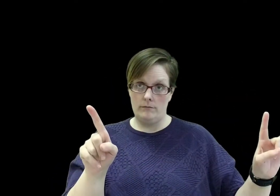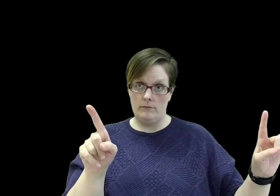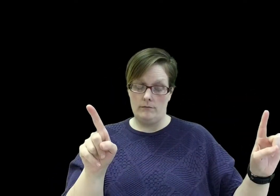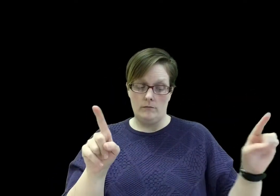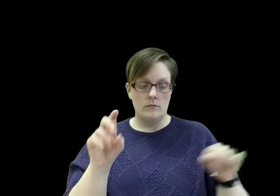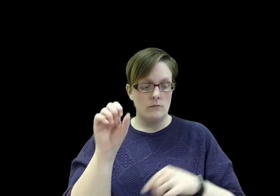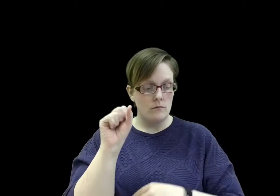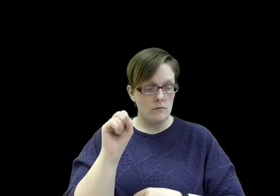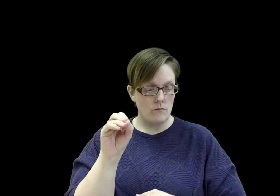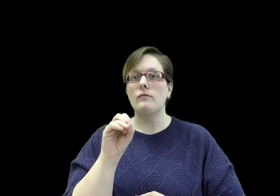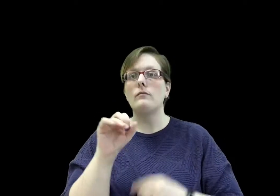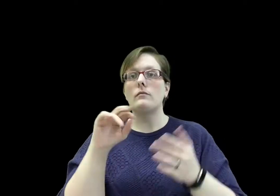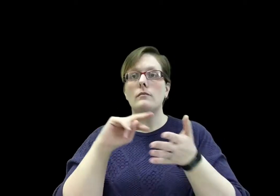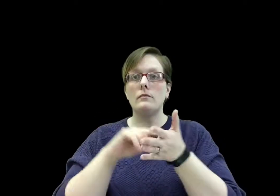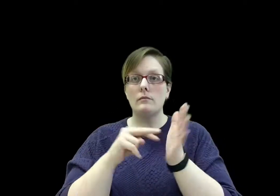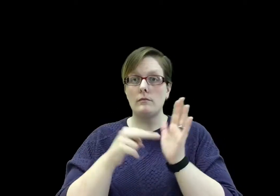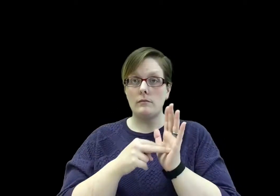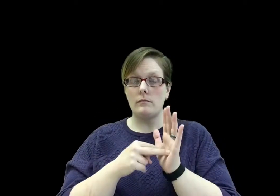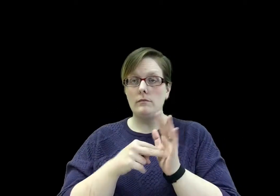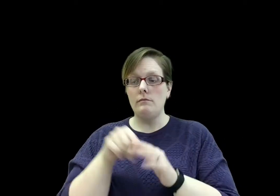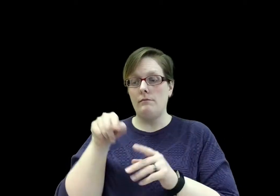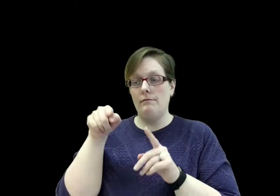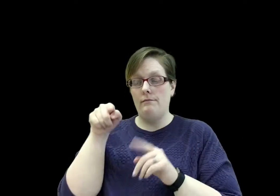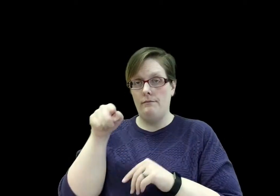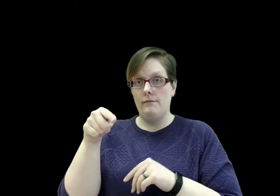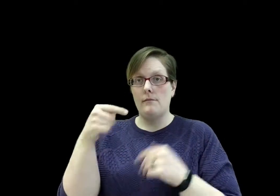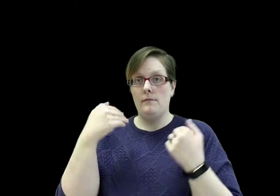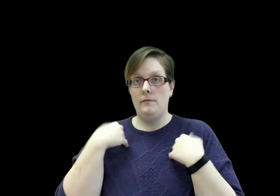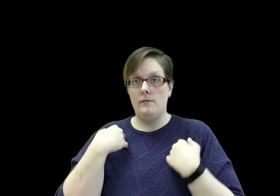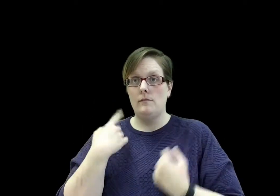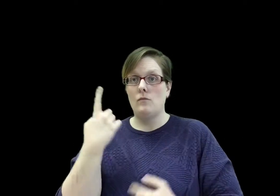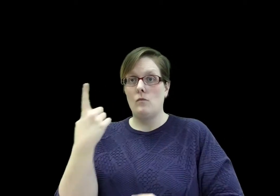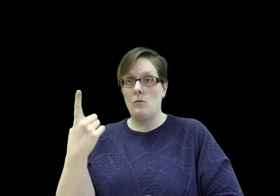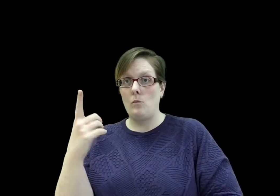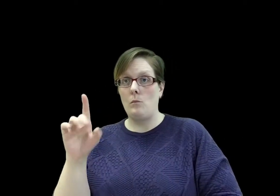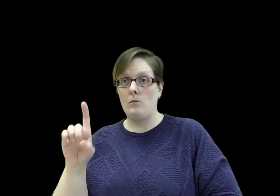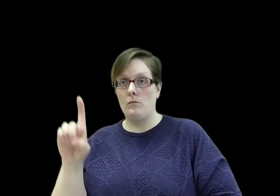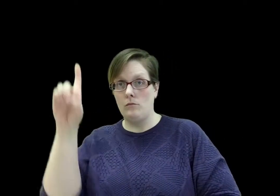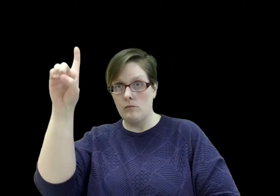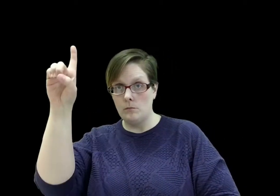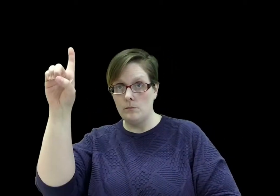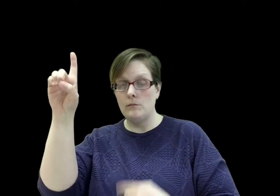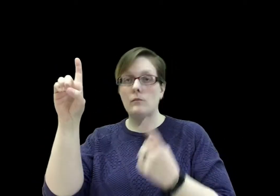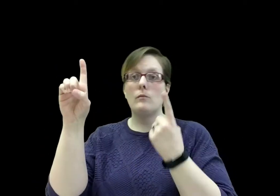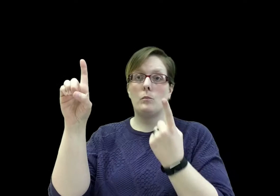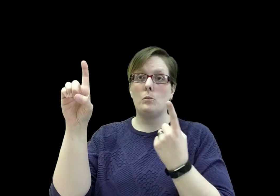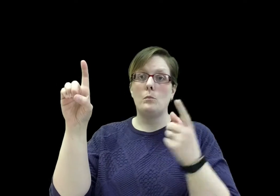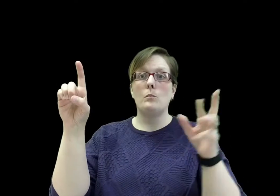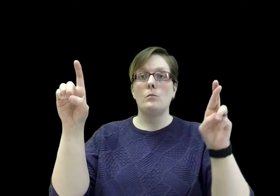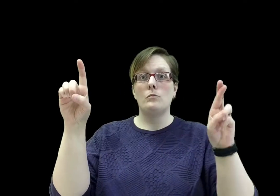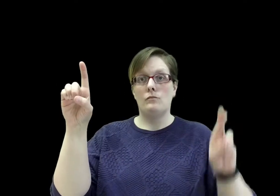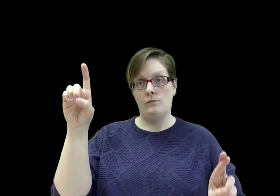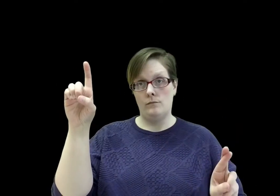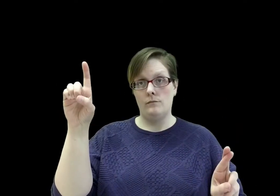different. So, the meaning of heterozygous is that it has one dominant and one